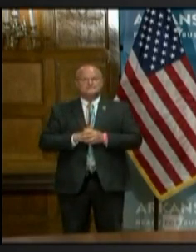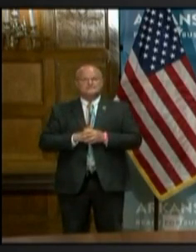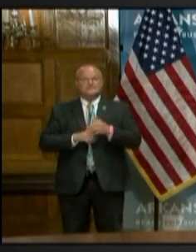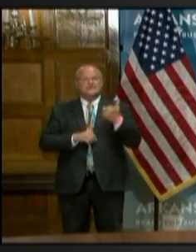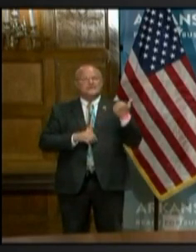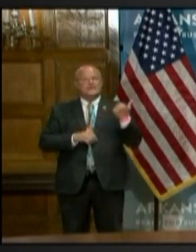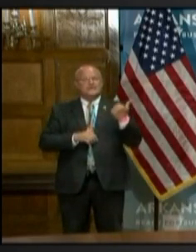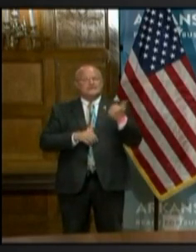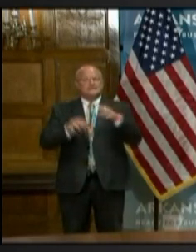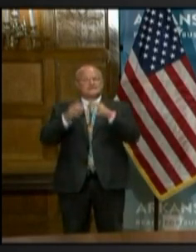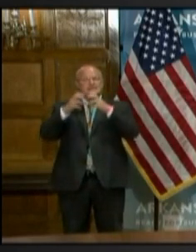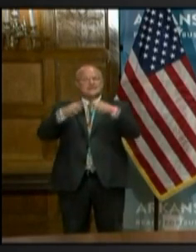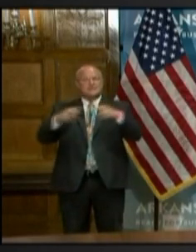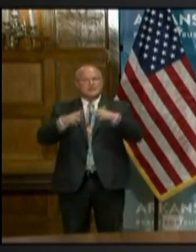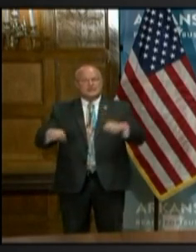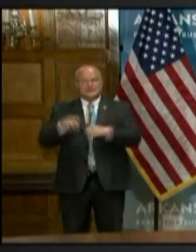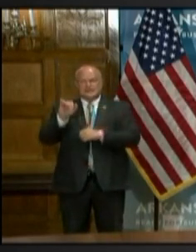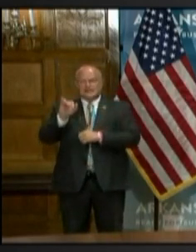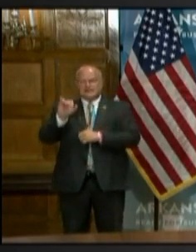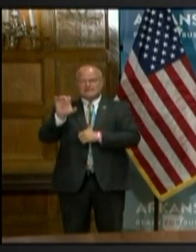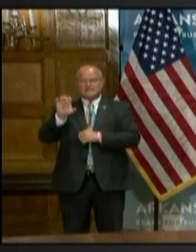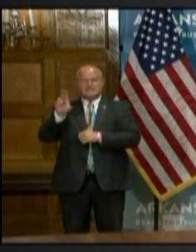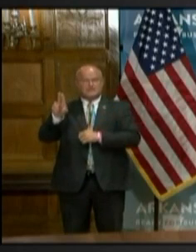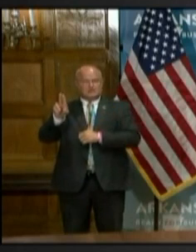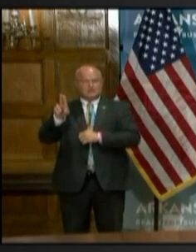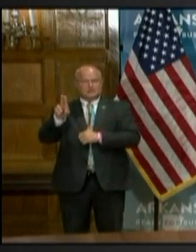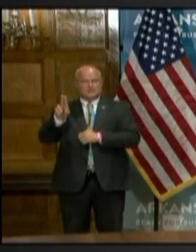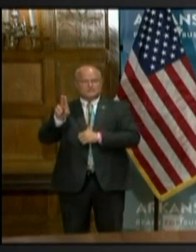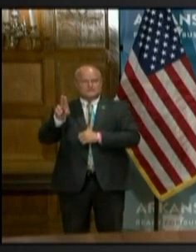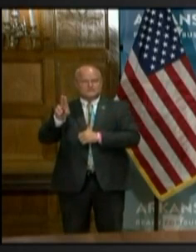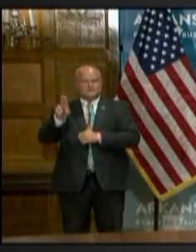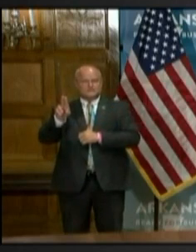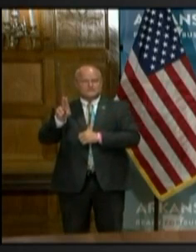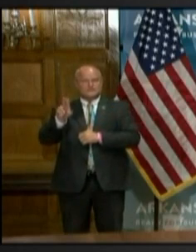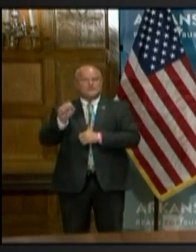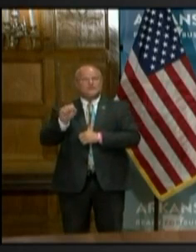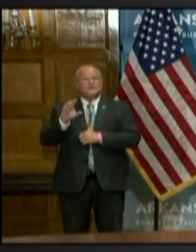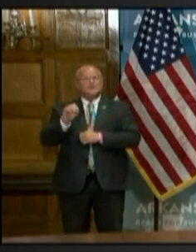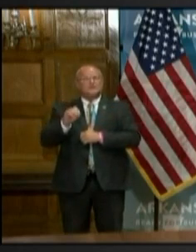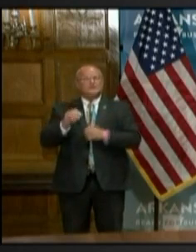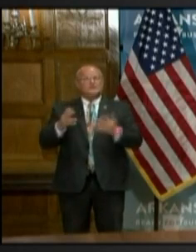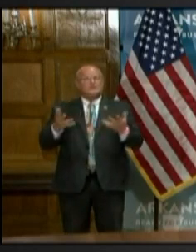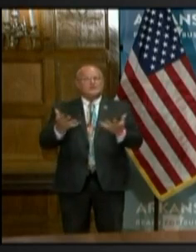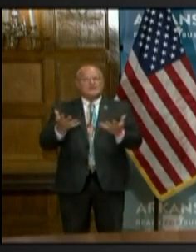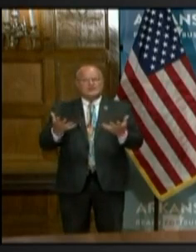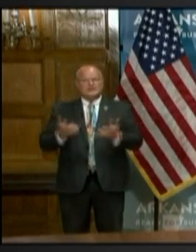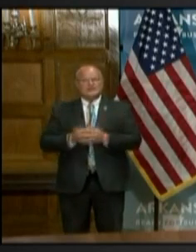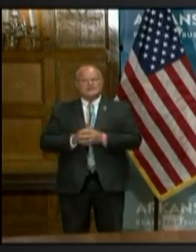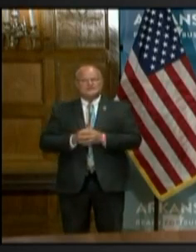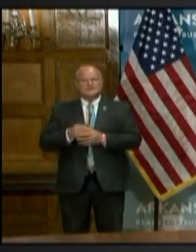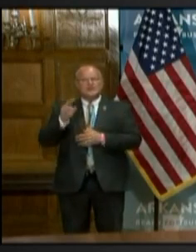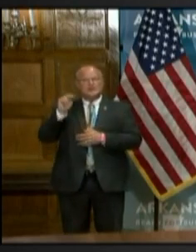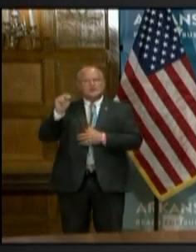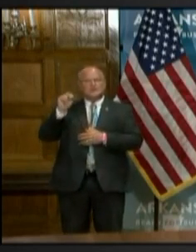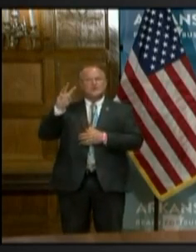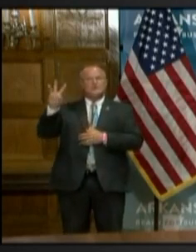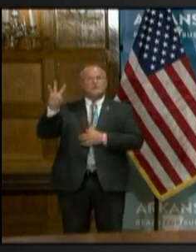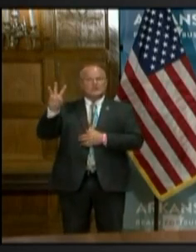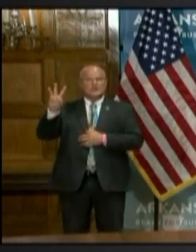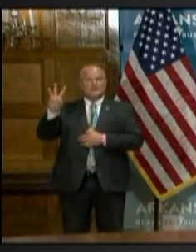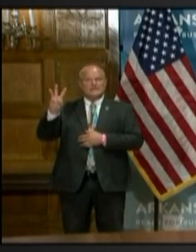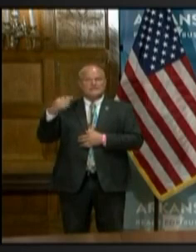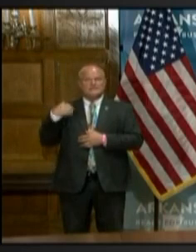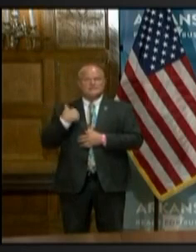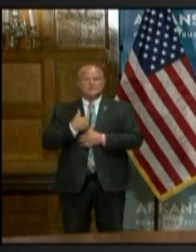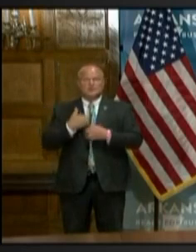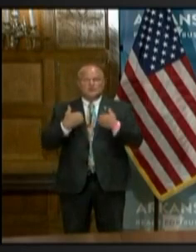and this is the breakdown on ICU units. And so here in Northwest,